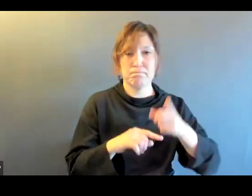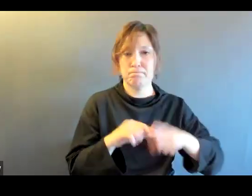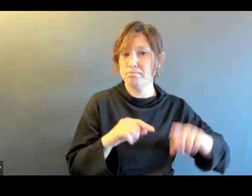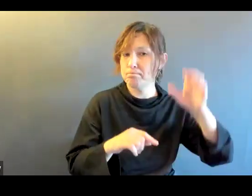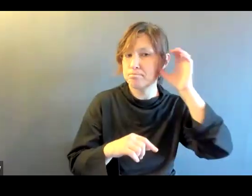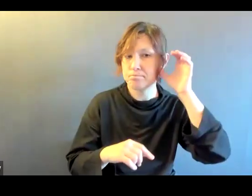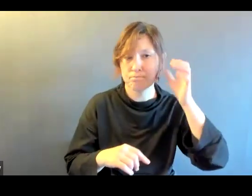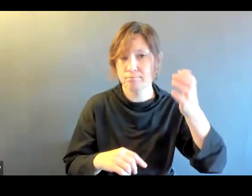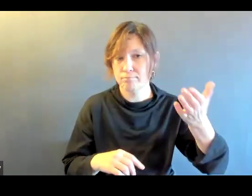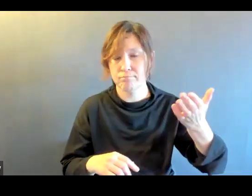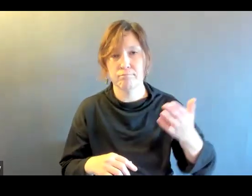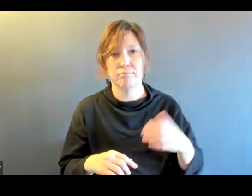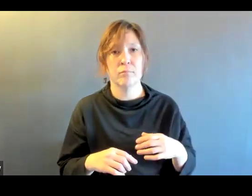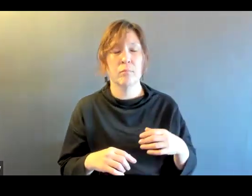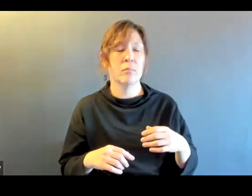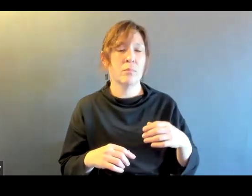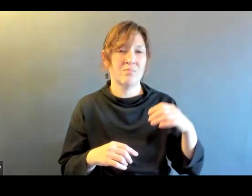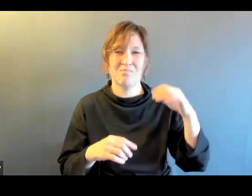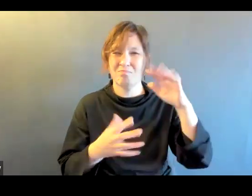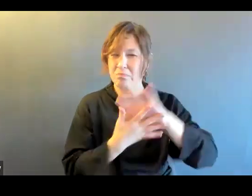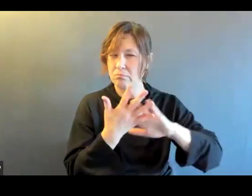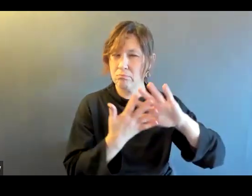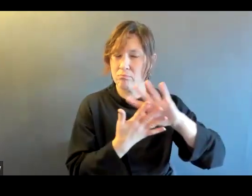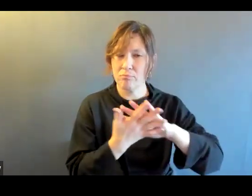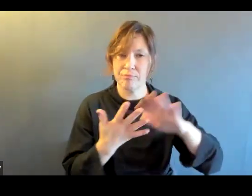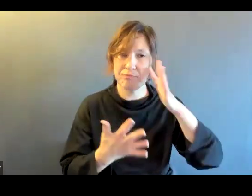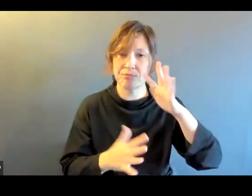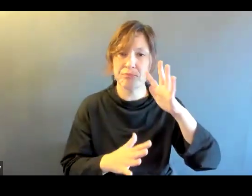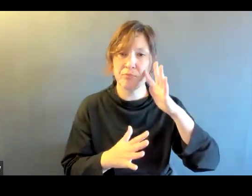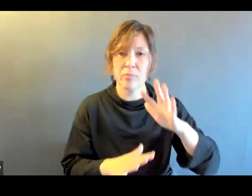Cash has saved lives of others,